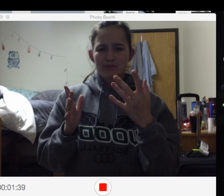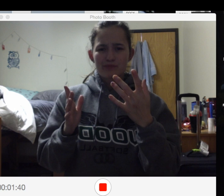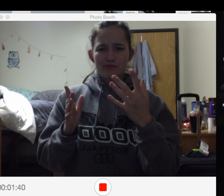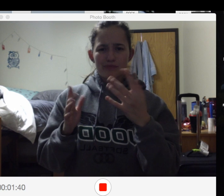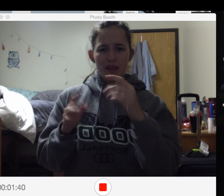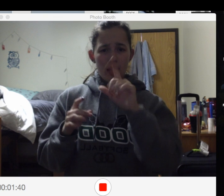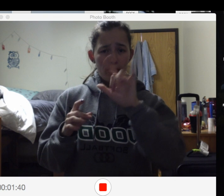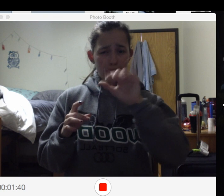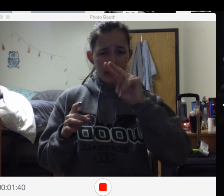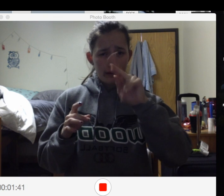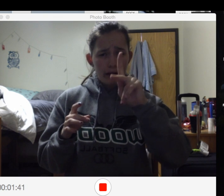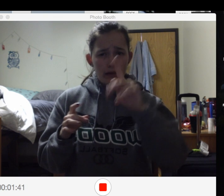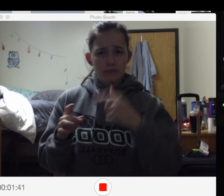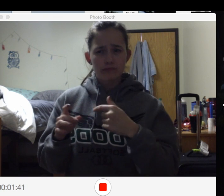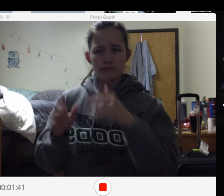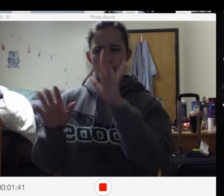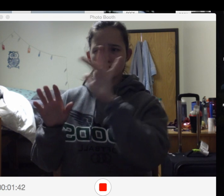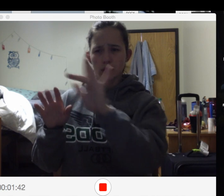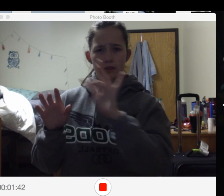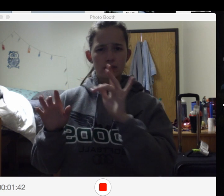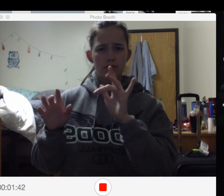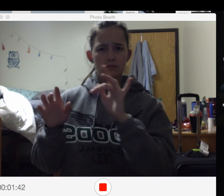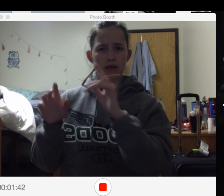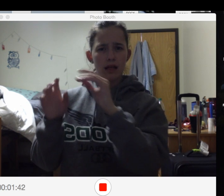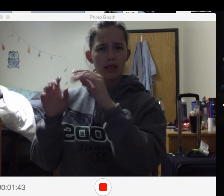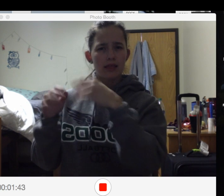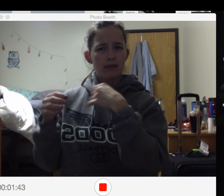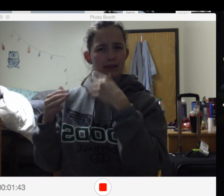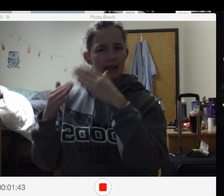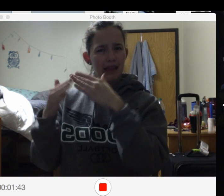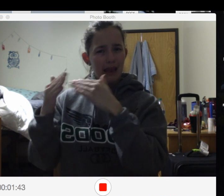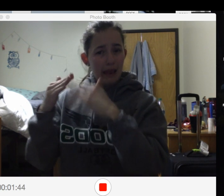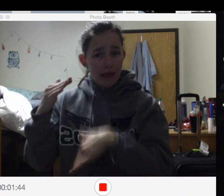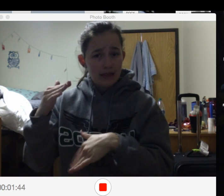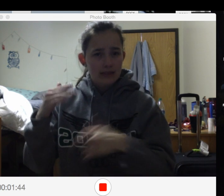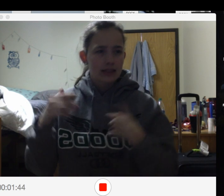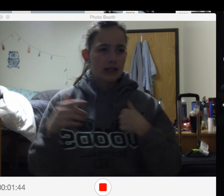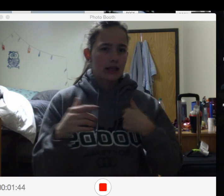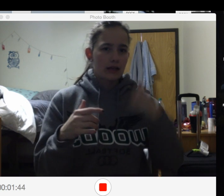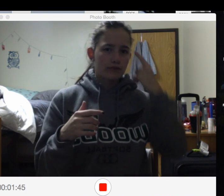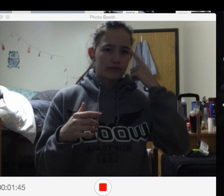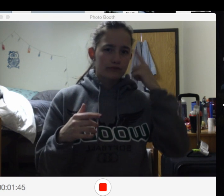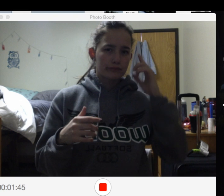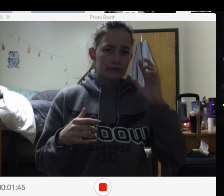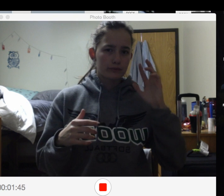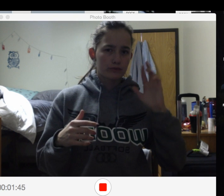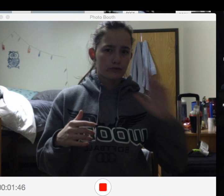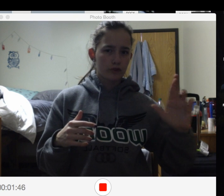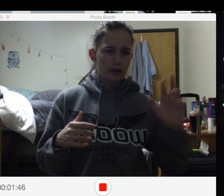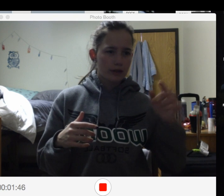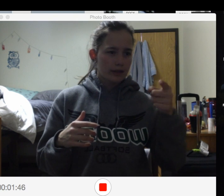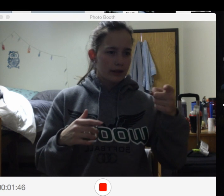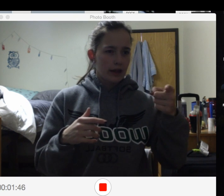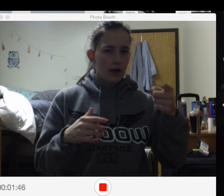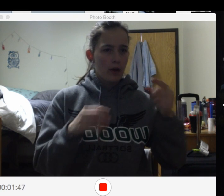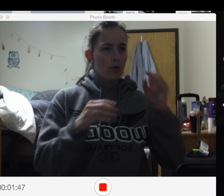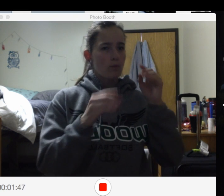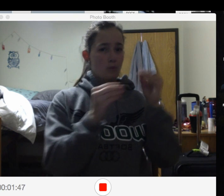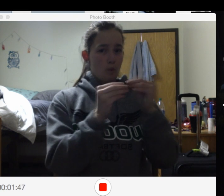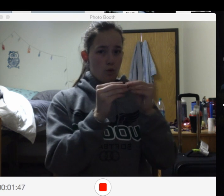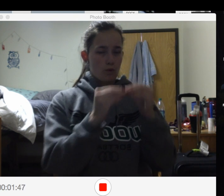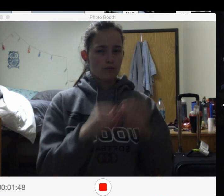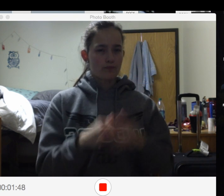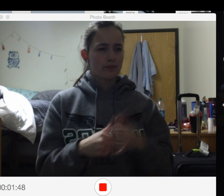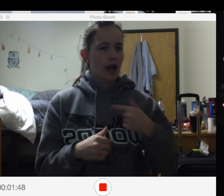was noticing that actually I was clicking more on my liberal friends' links than on my conservative friends' links. And without consulting me about